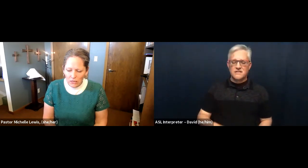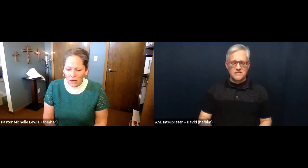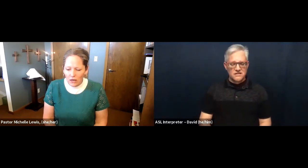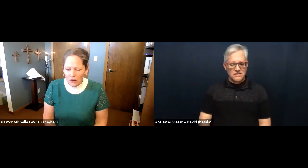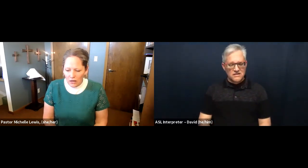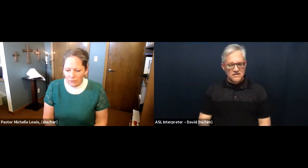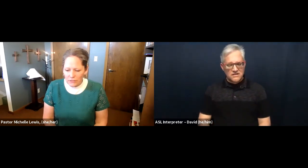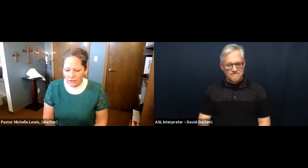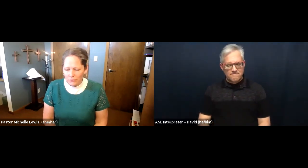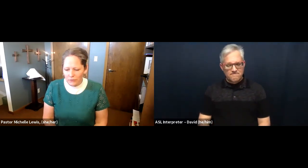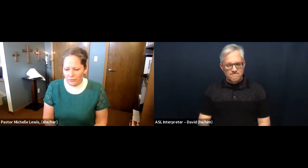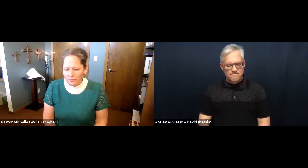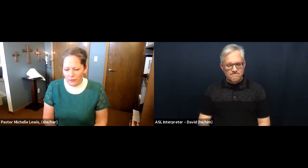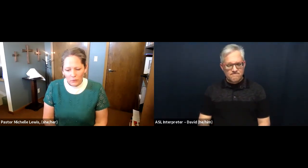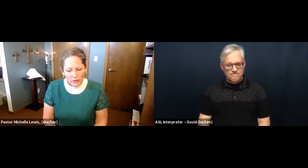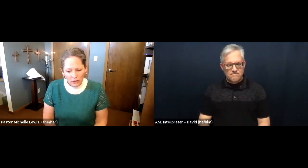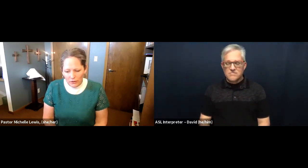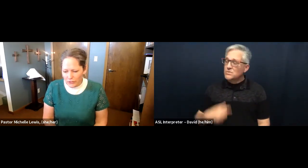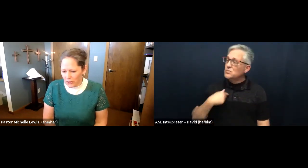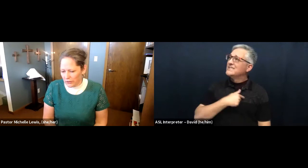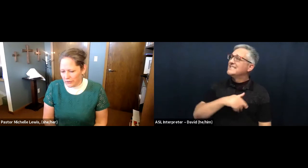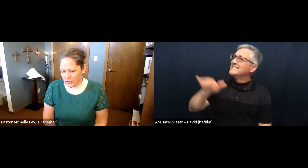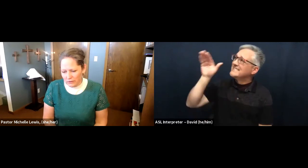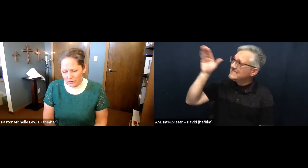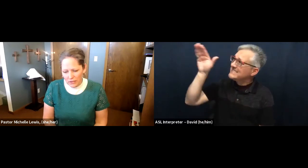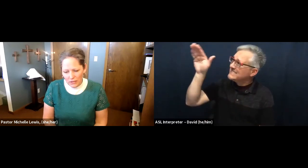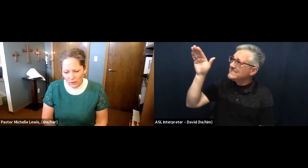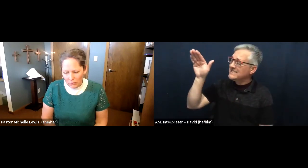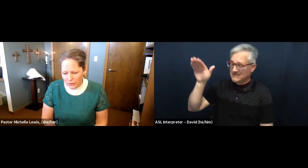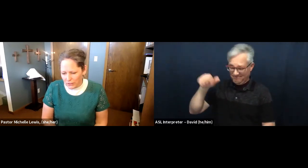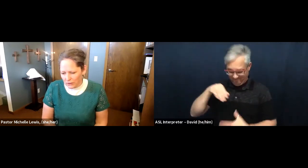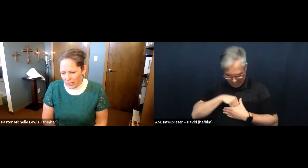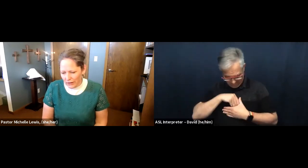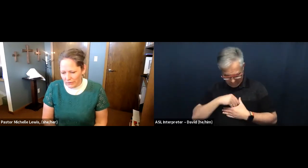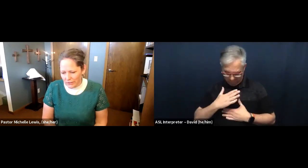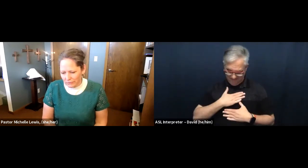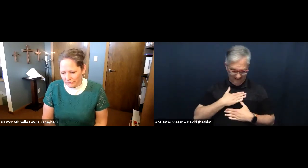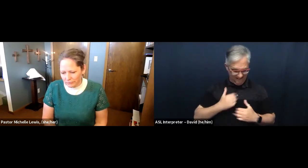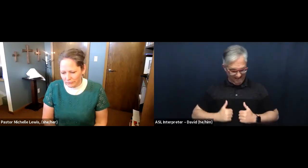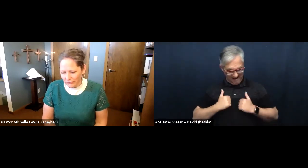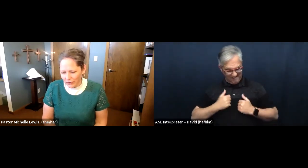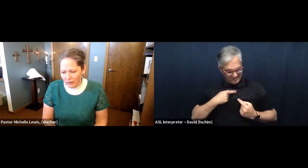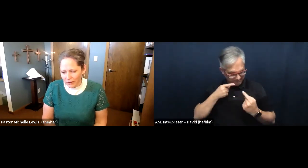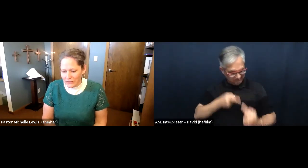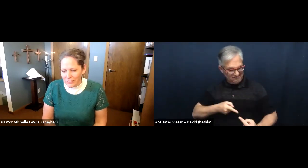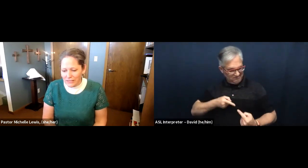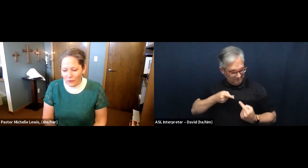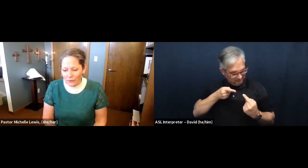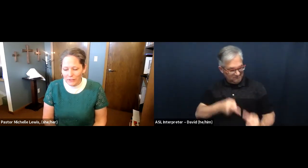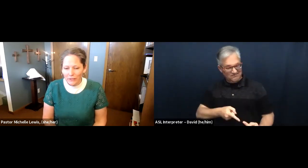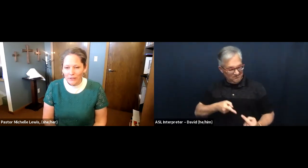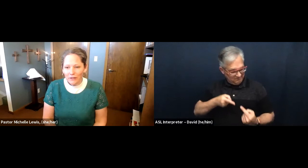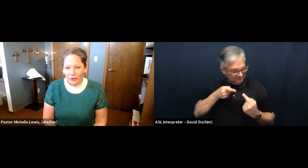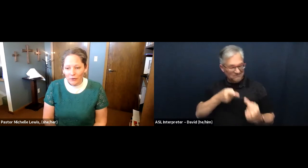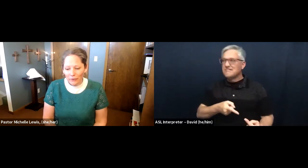We come to you with all the struggles in our personal lives that just